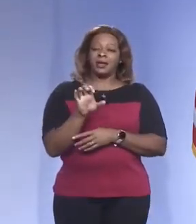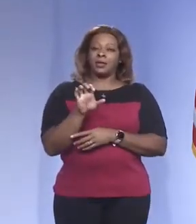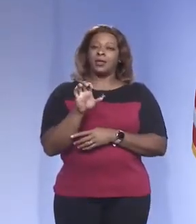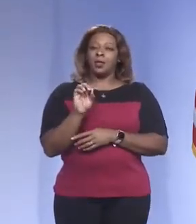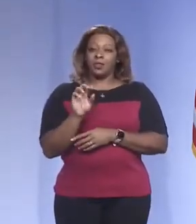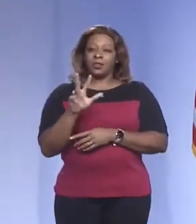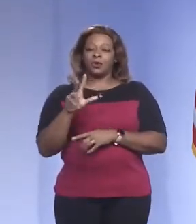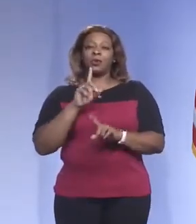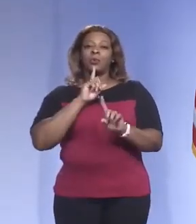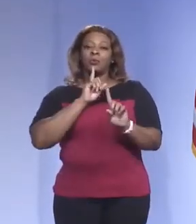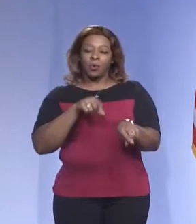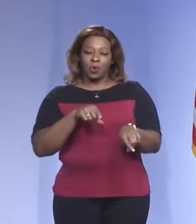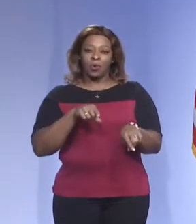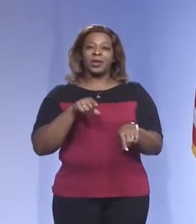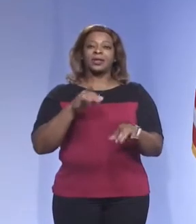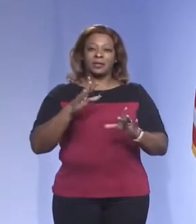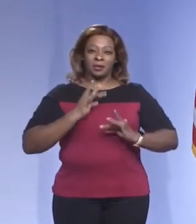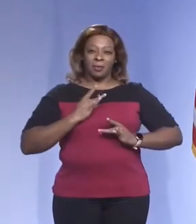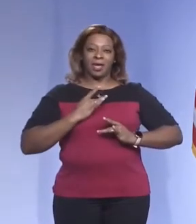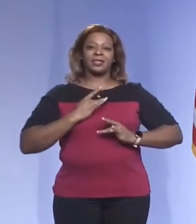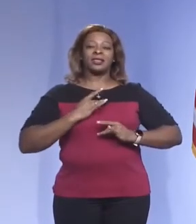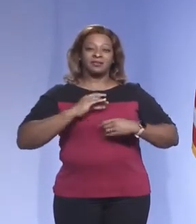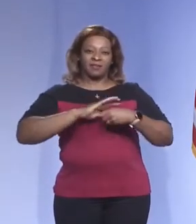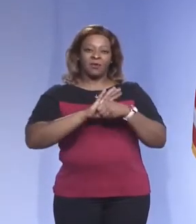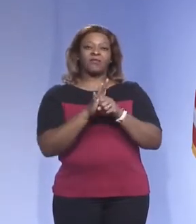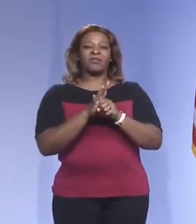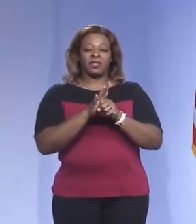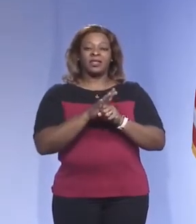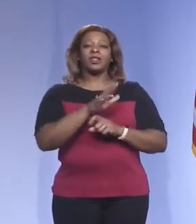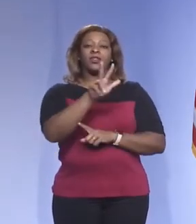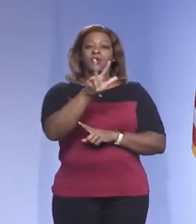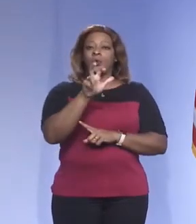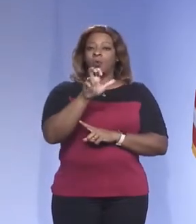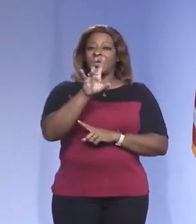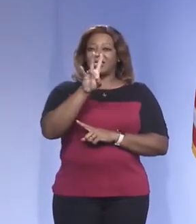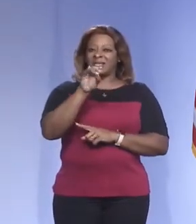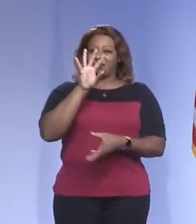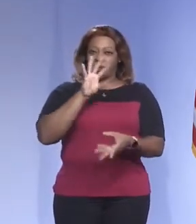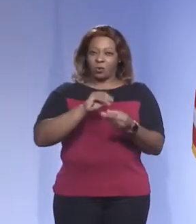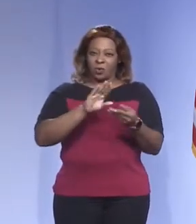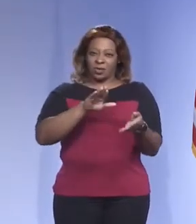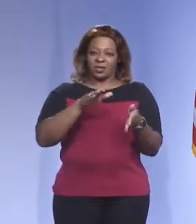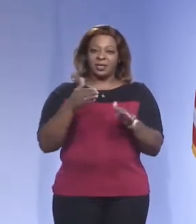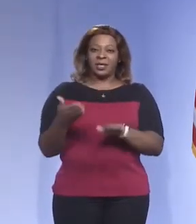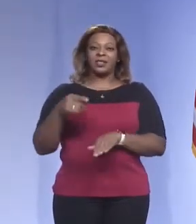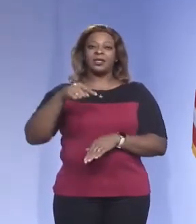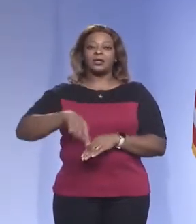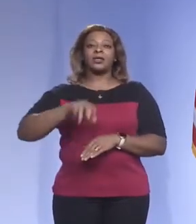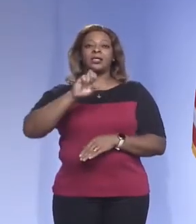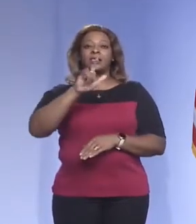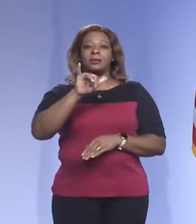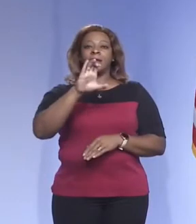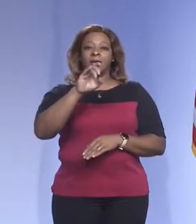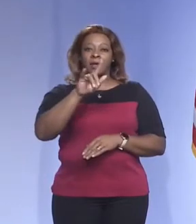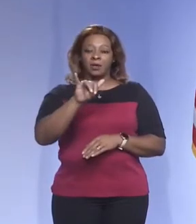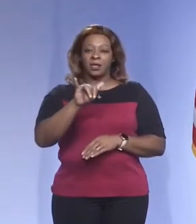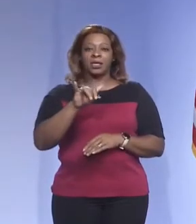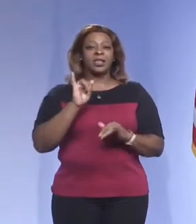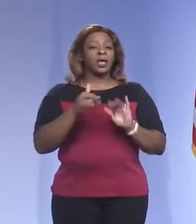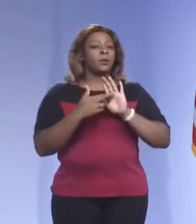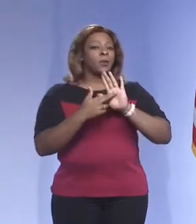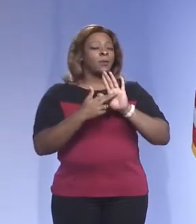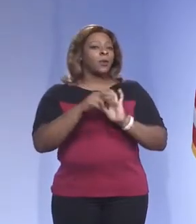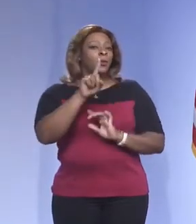26,903 reported cases. We've also had 370 deaths reported in Shelby County, which